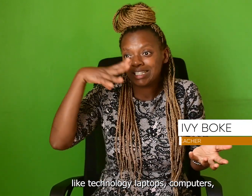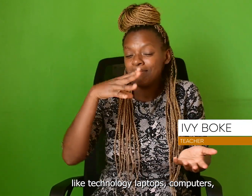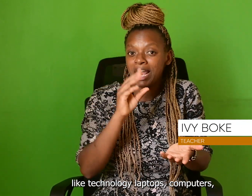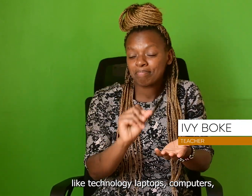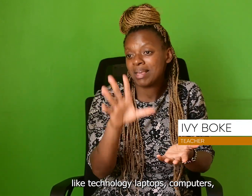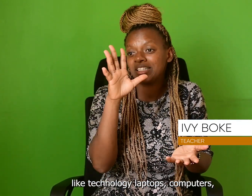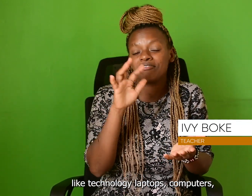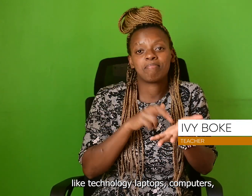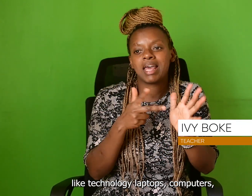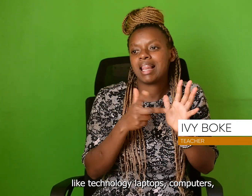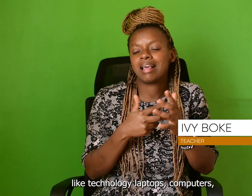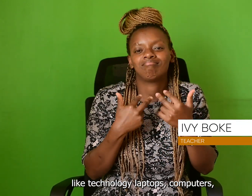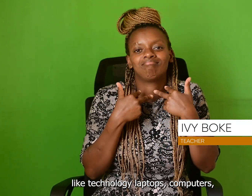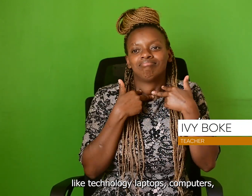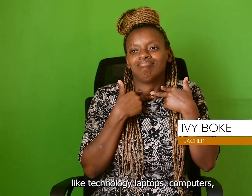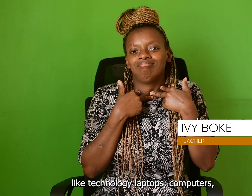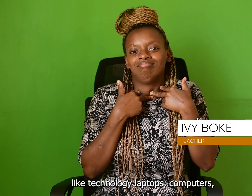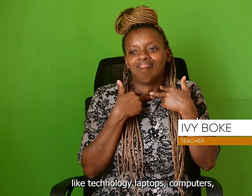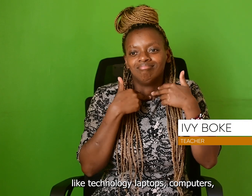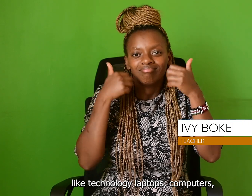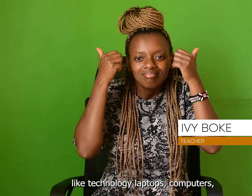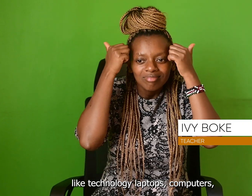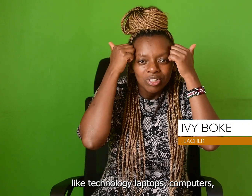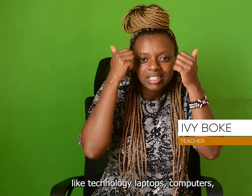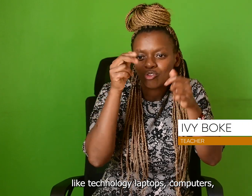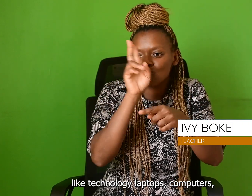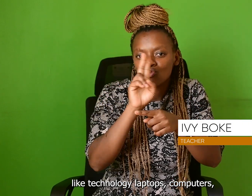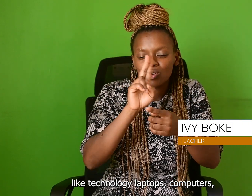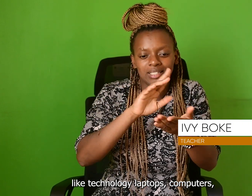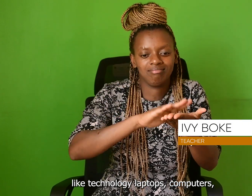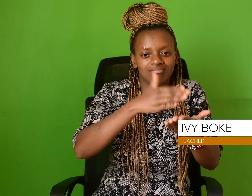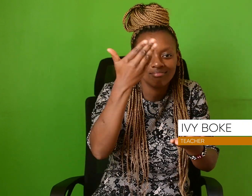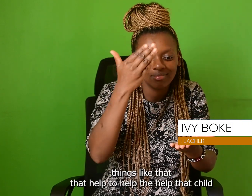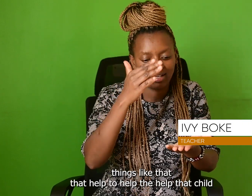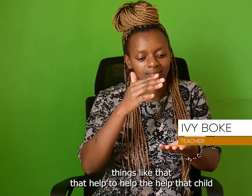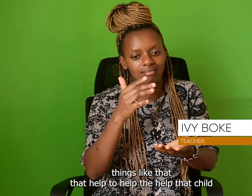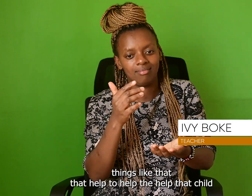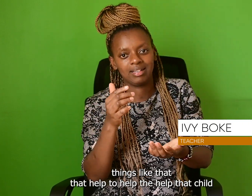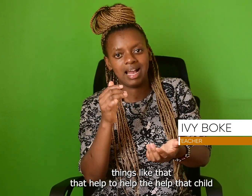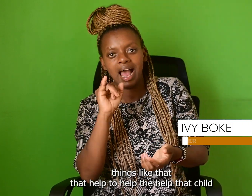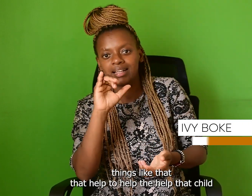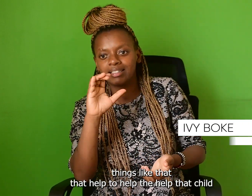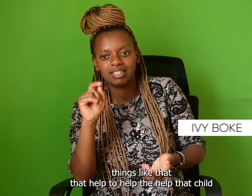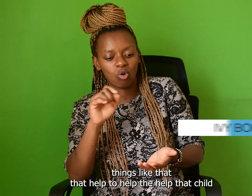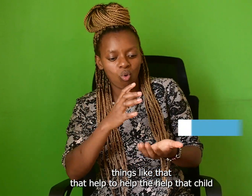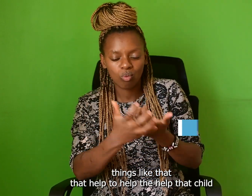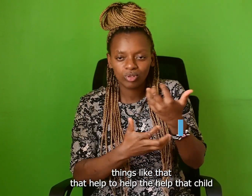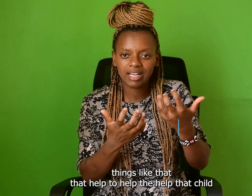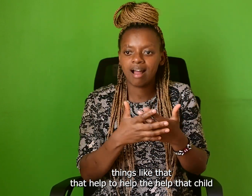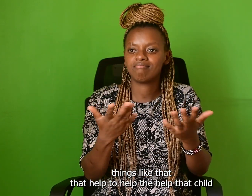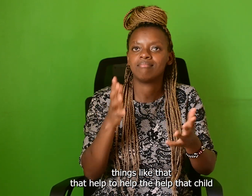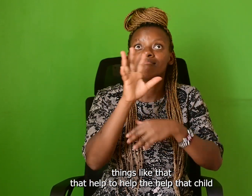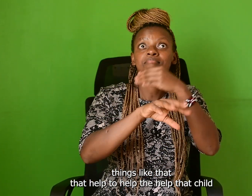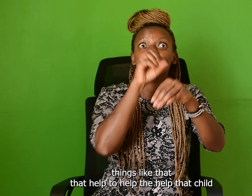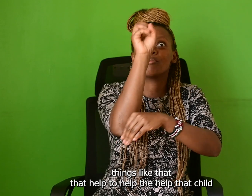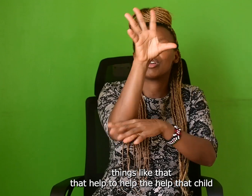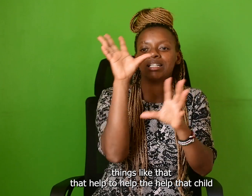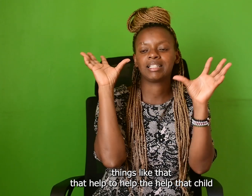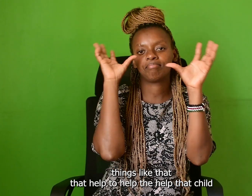learn, like technology, laptops, computers, things like that, that help the